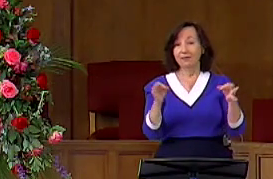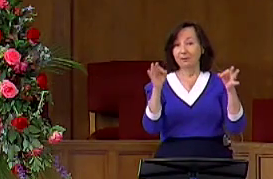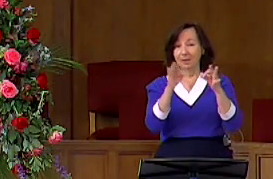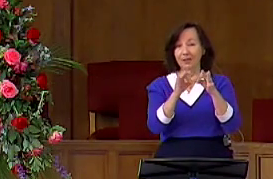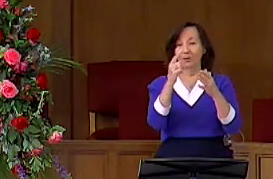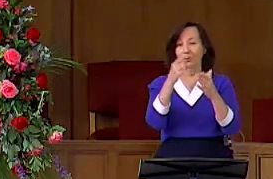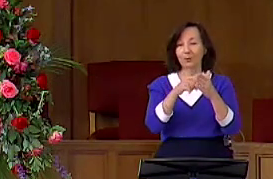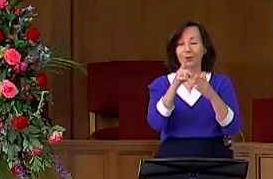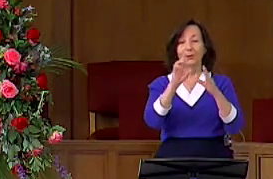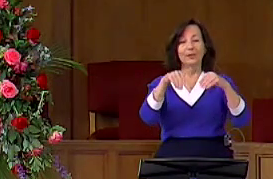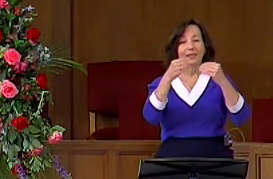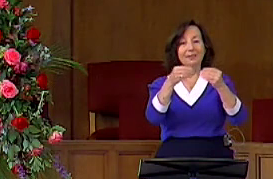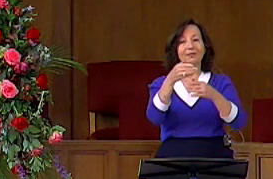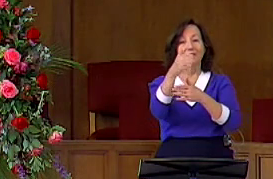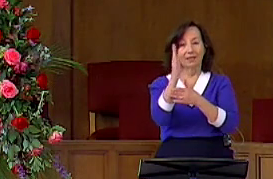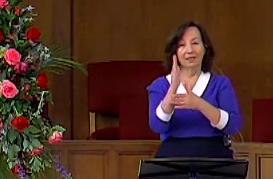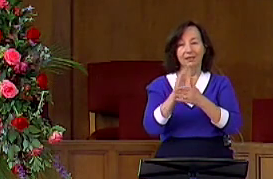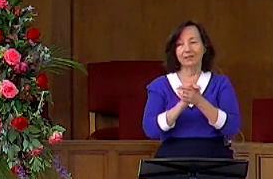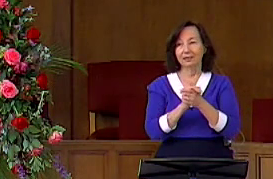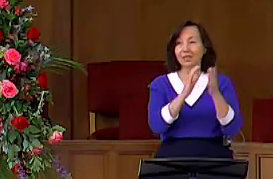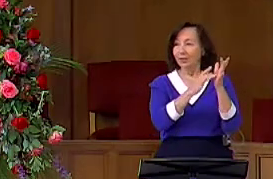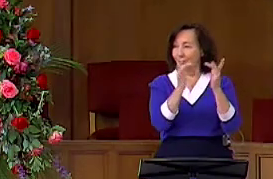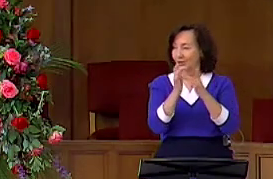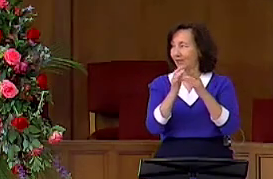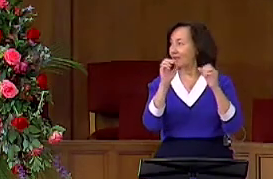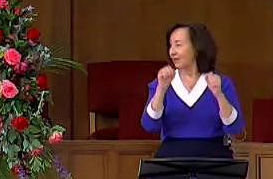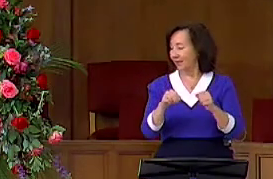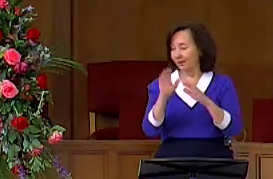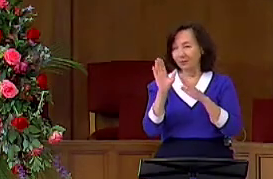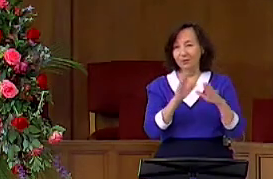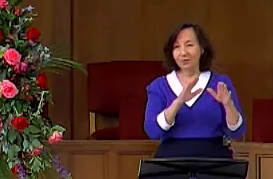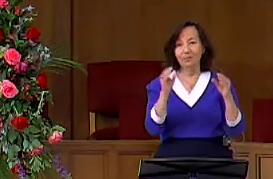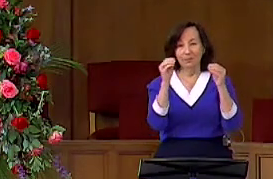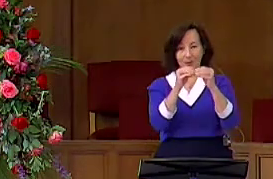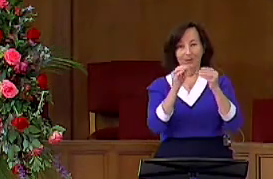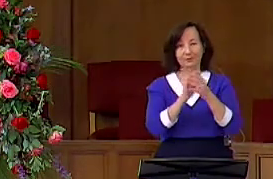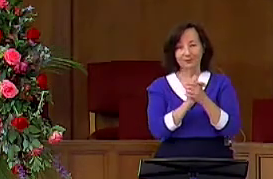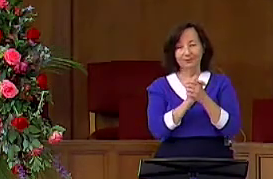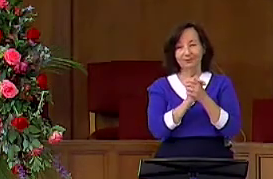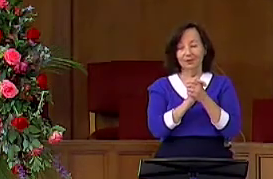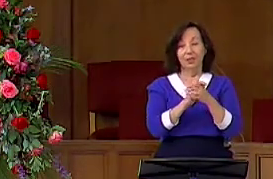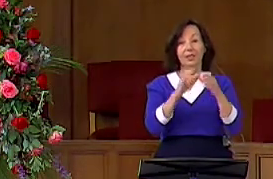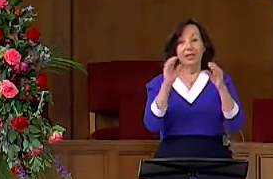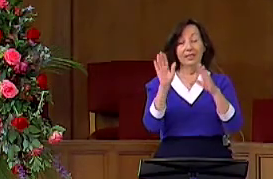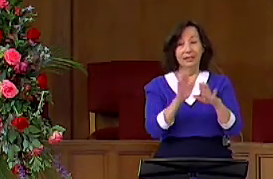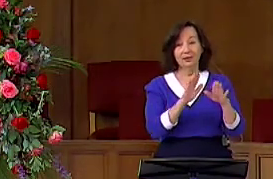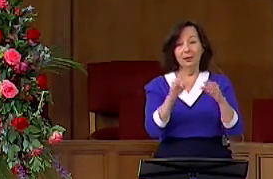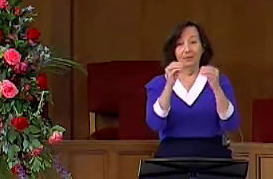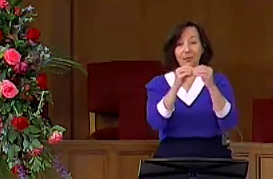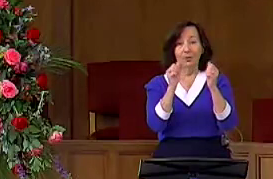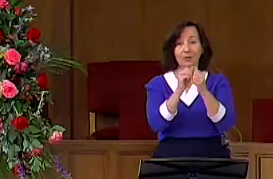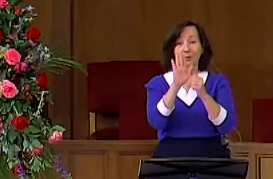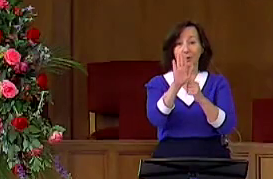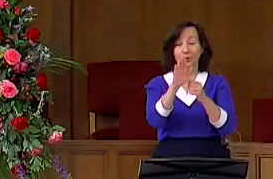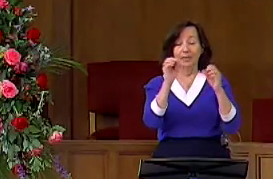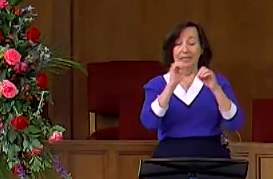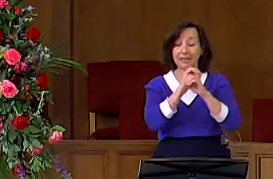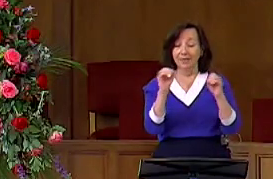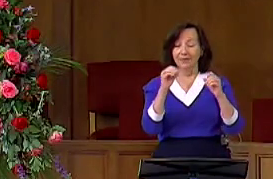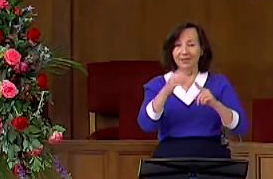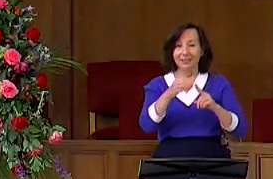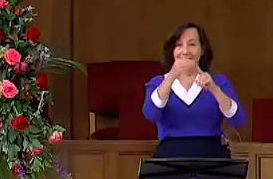you give God. Jesus can do more. Jesus can do more with your nothing